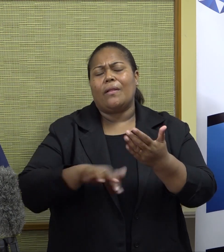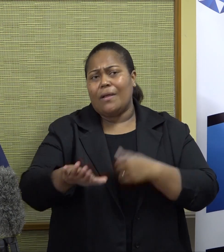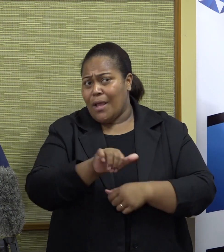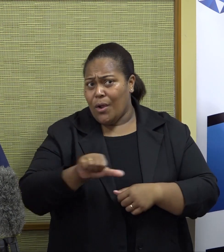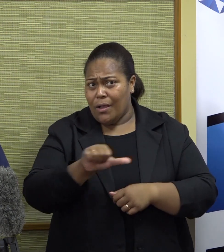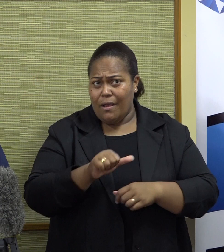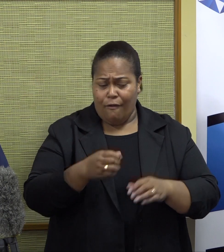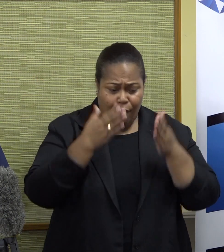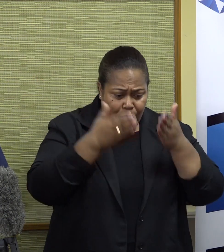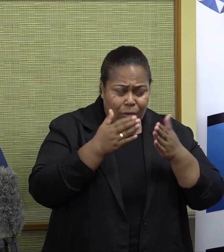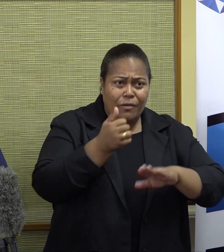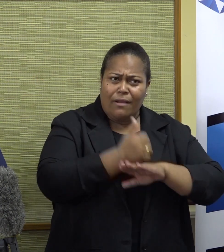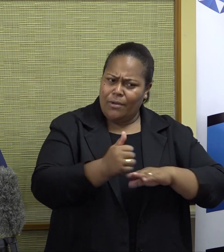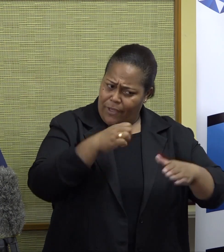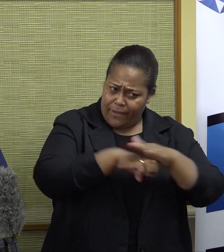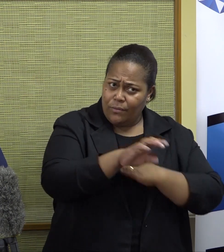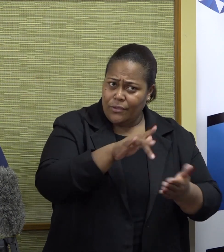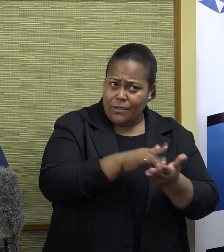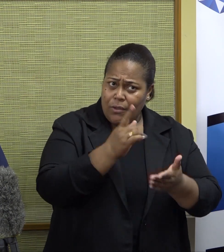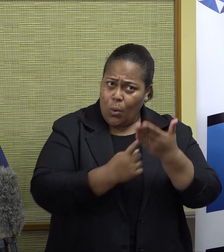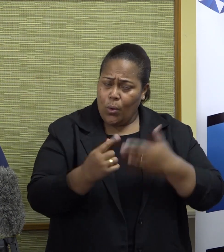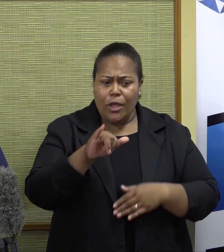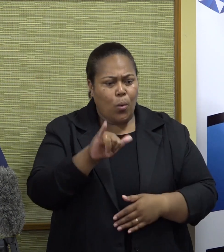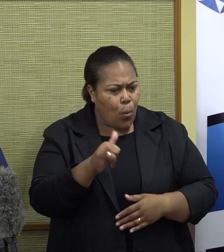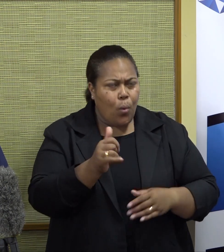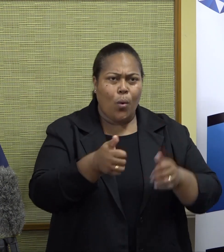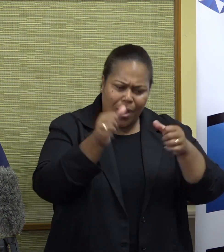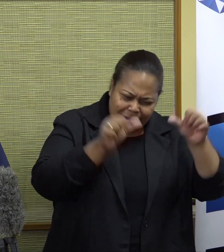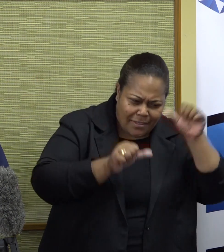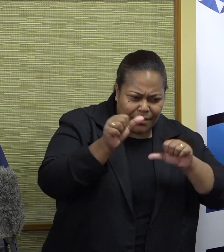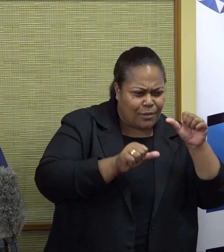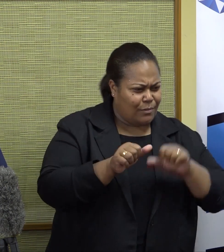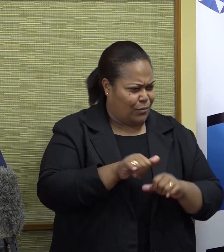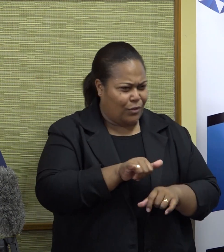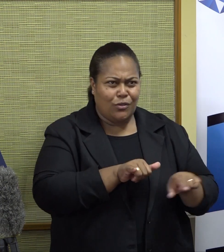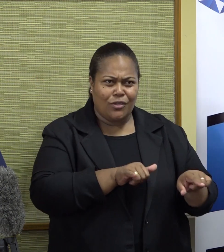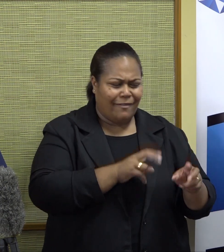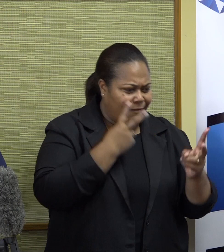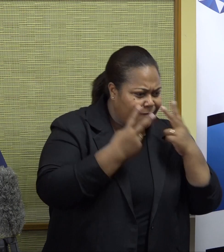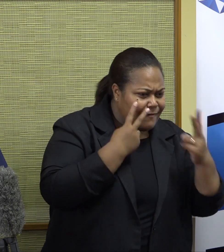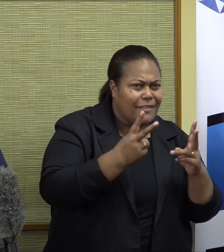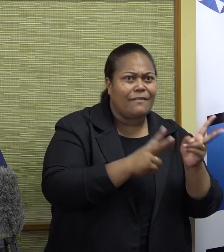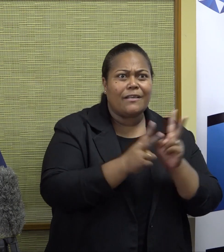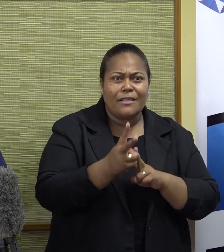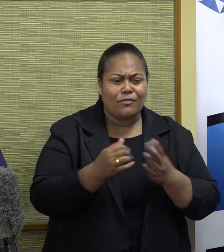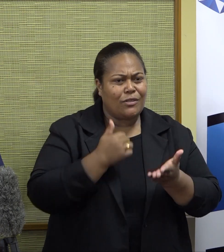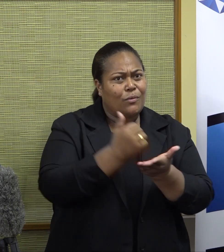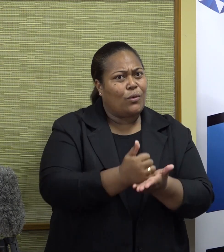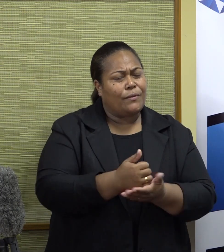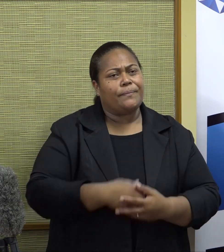evacuation centers, or will we go with the assessment from teams to visiting visit villages and support? Thank